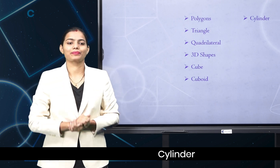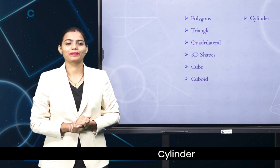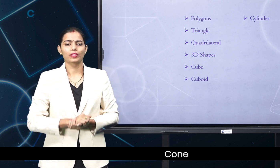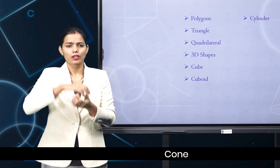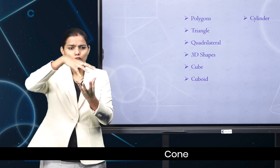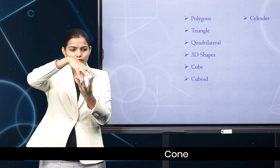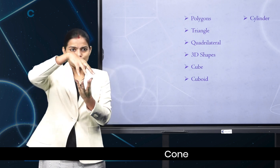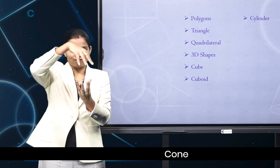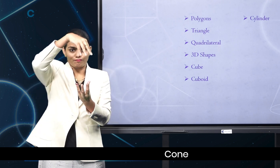cone,